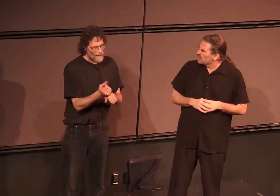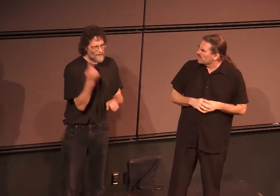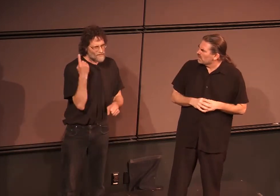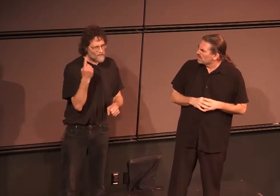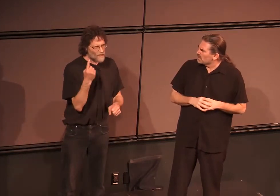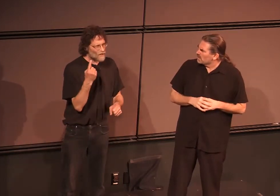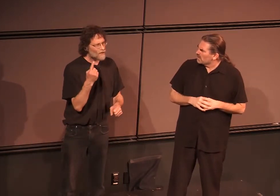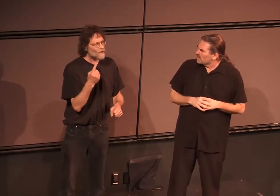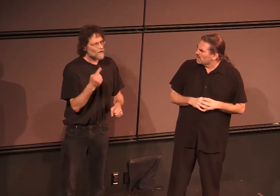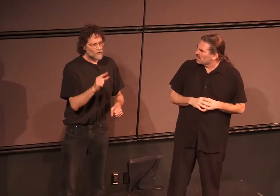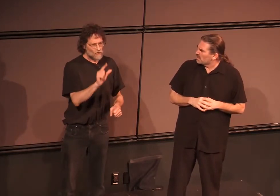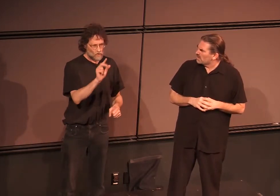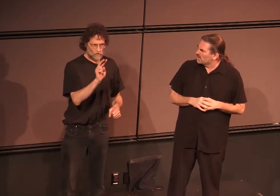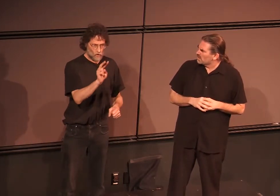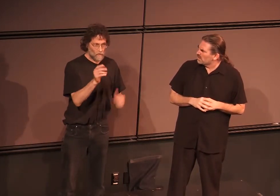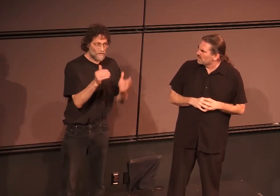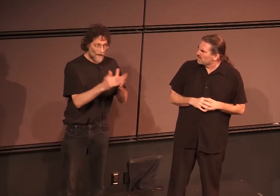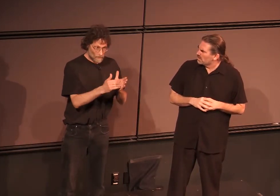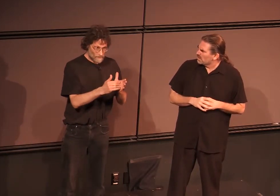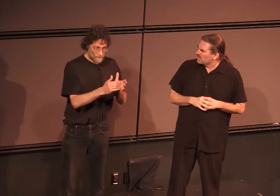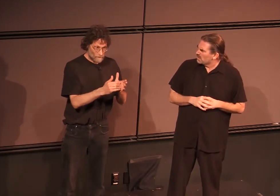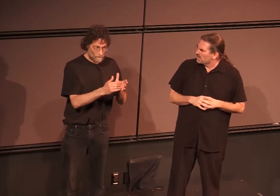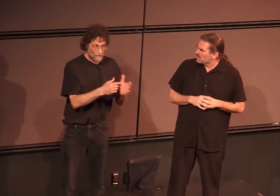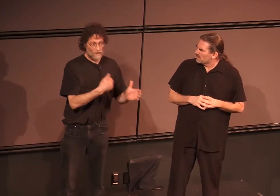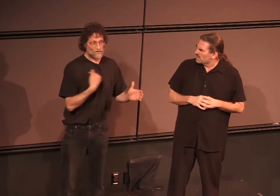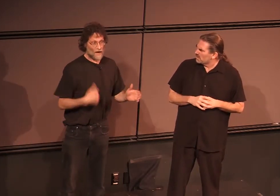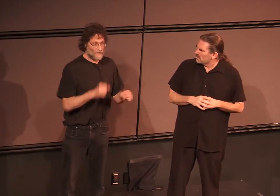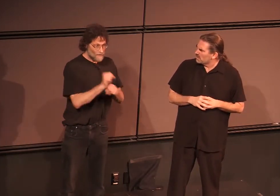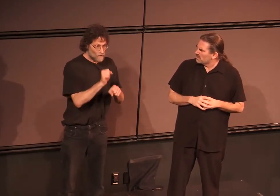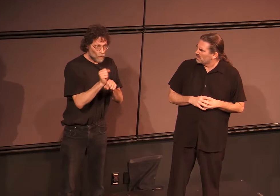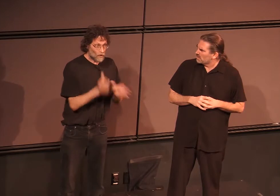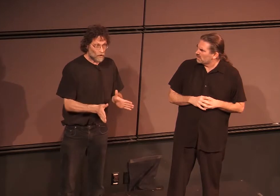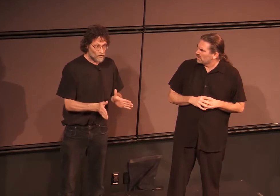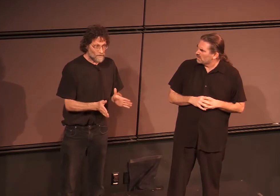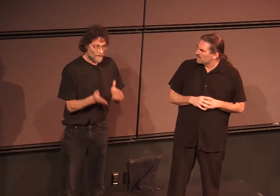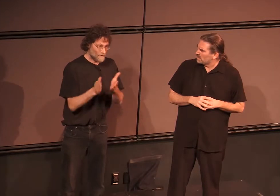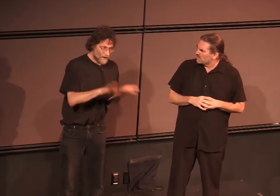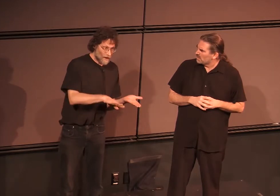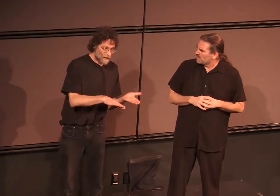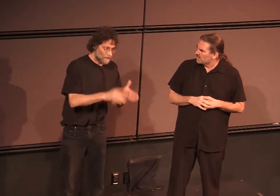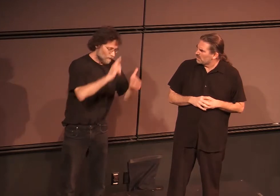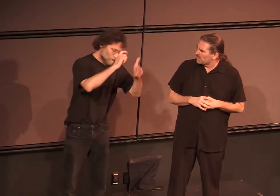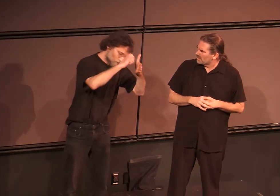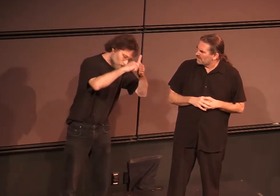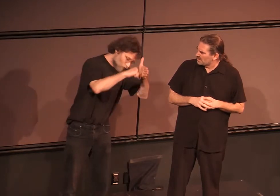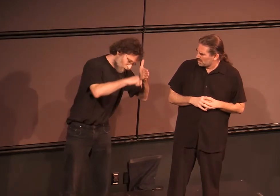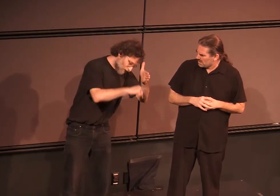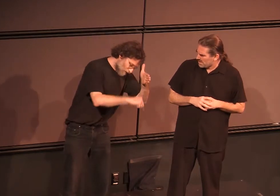Last year, 2,000 Chinese workers died drilling in the